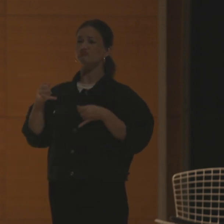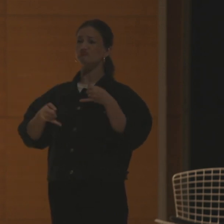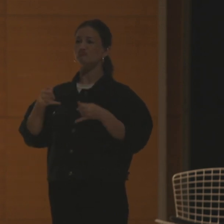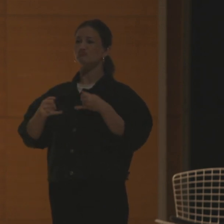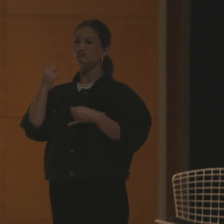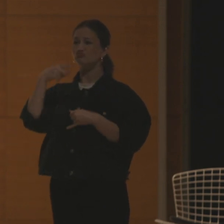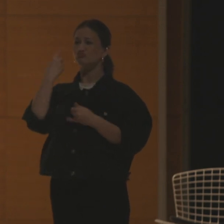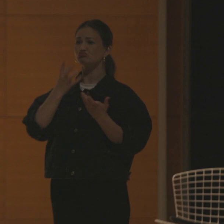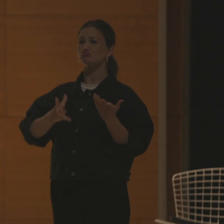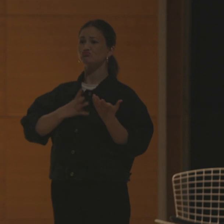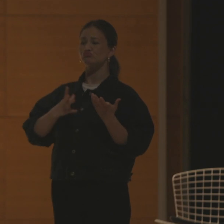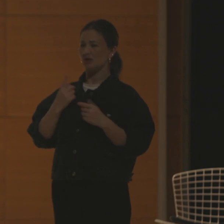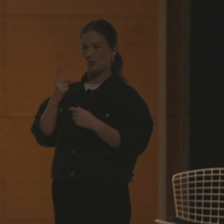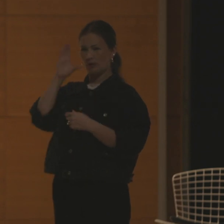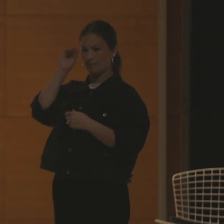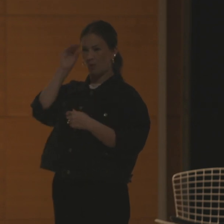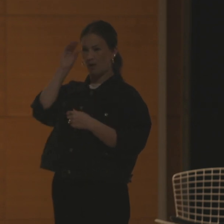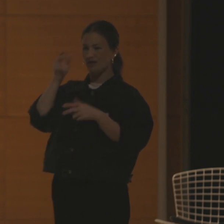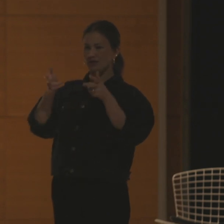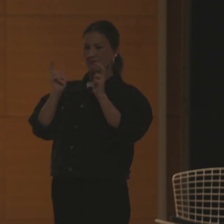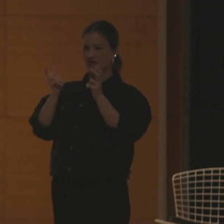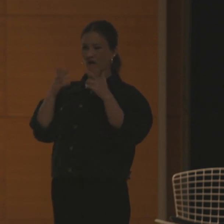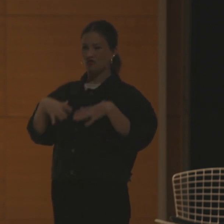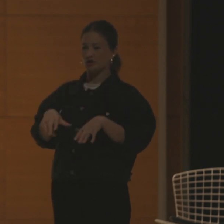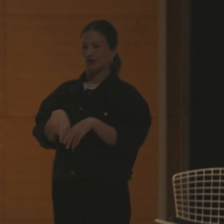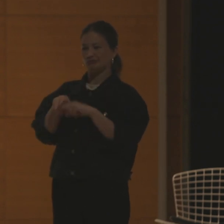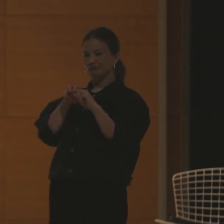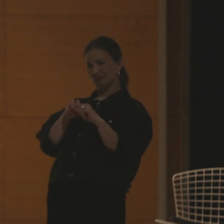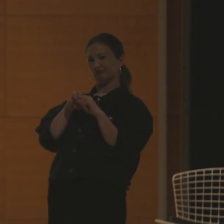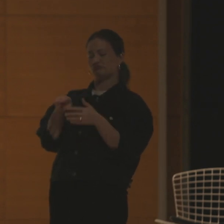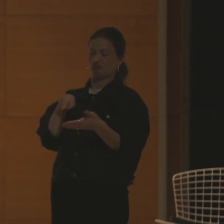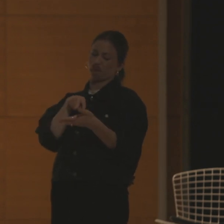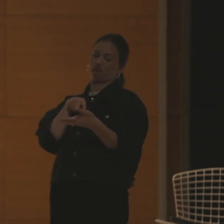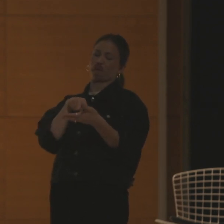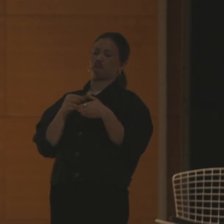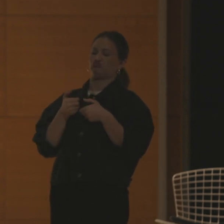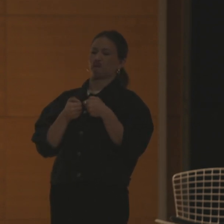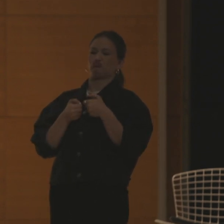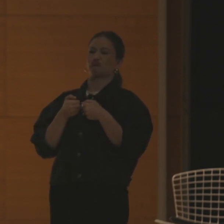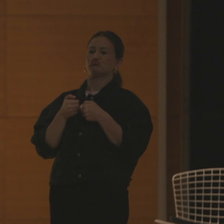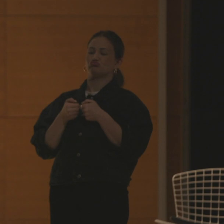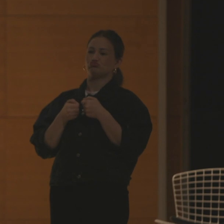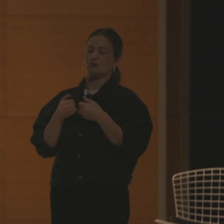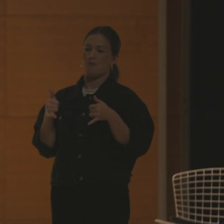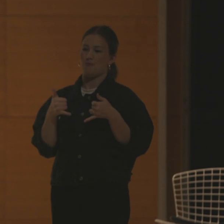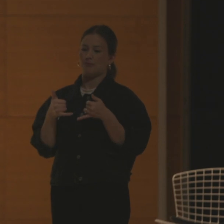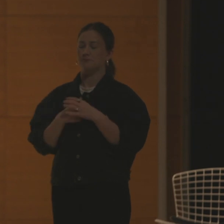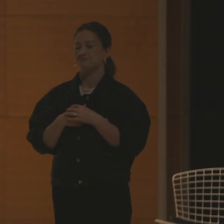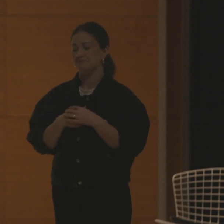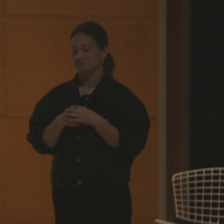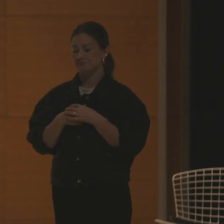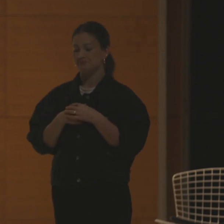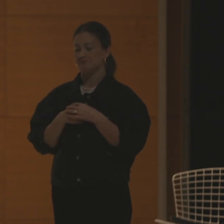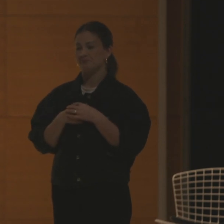in a basketball jersey who was slumped on a clear acrylic bench, frowning at the handheld Nintendo between his knees. I cast a